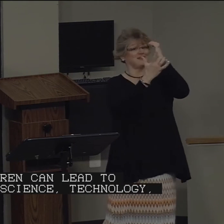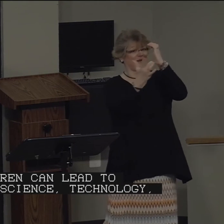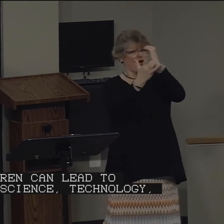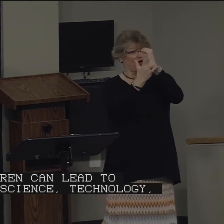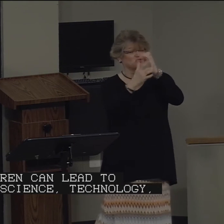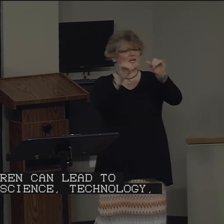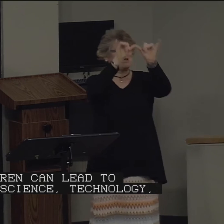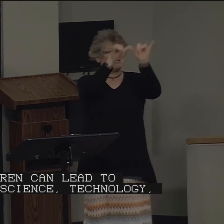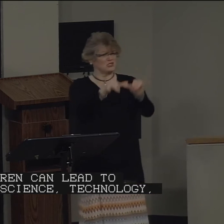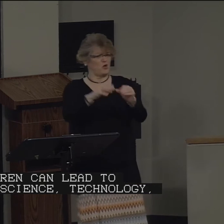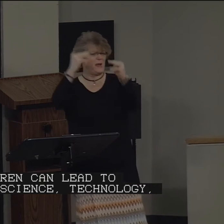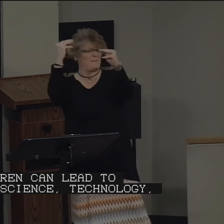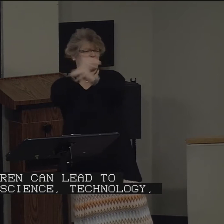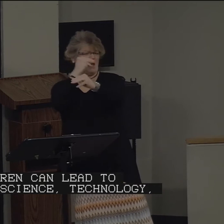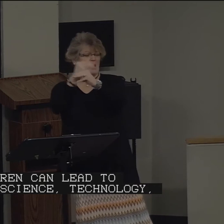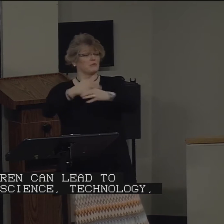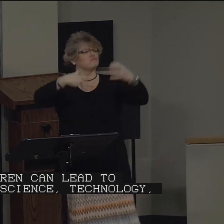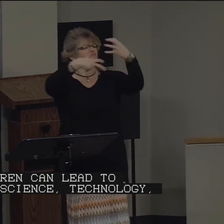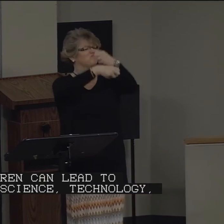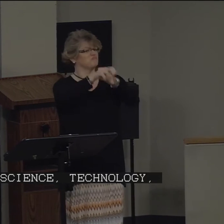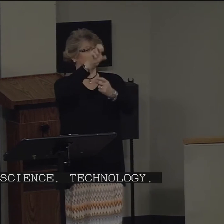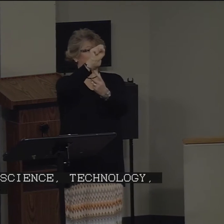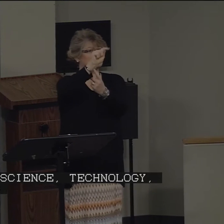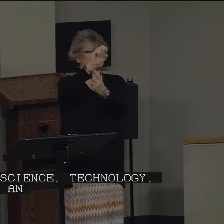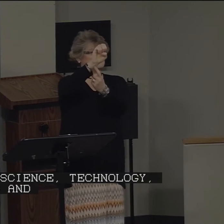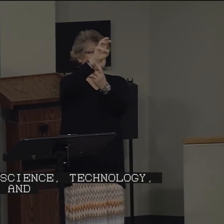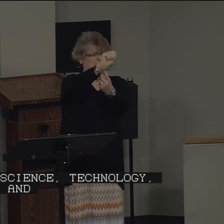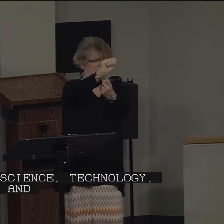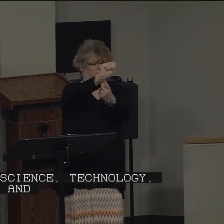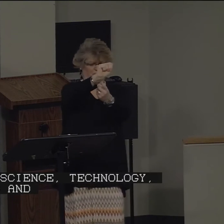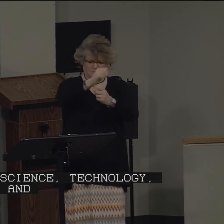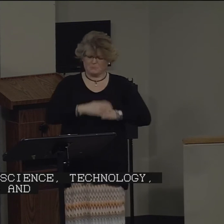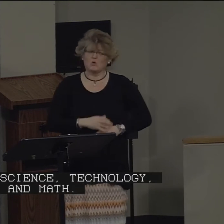These are subject areas in high school and beyond.